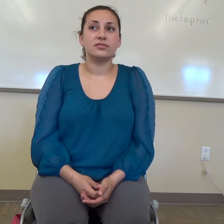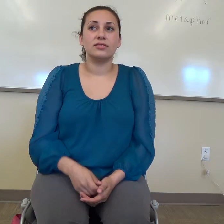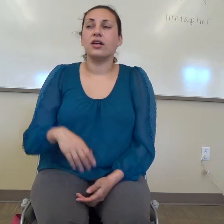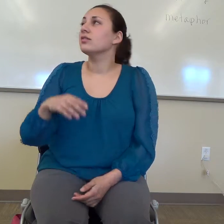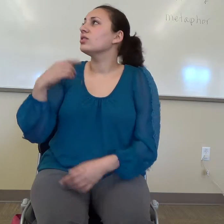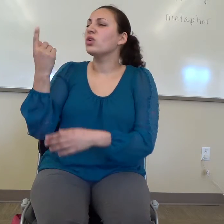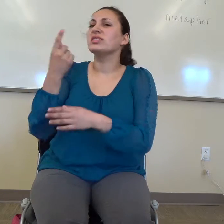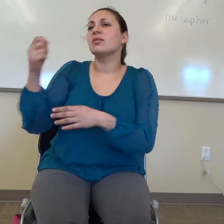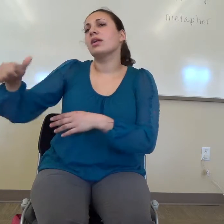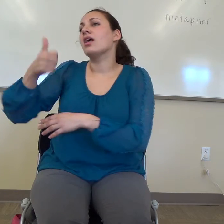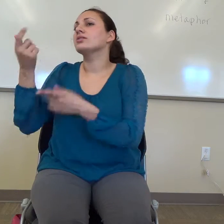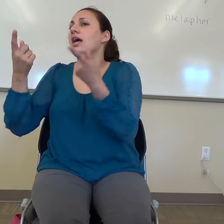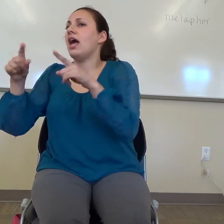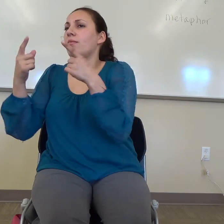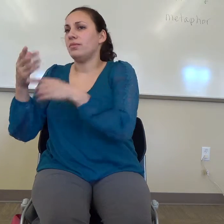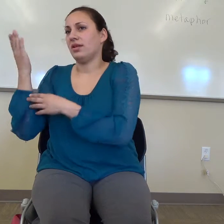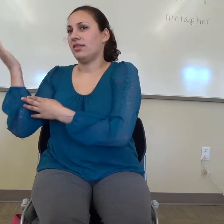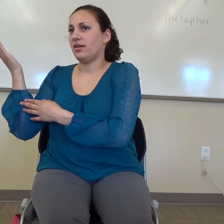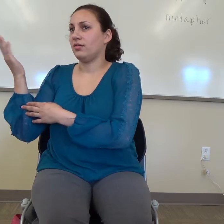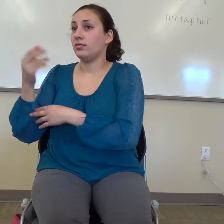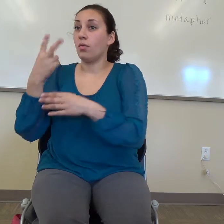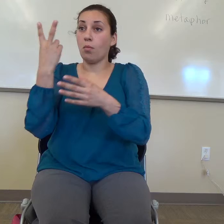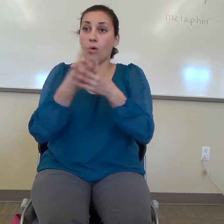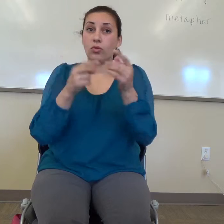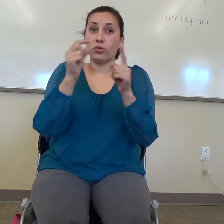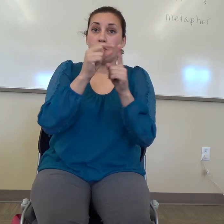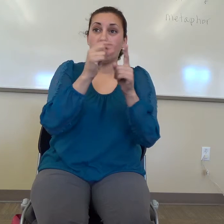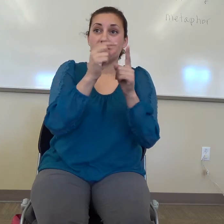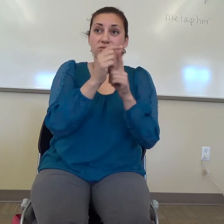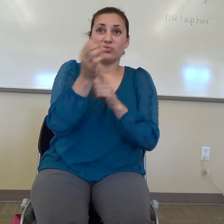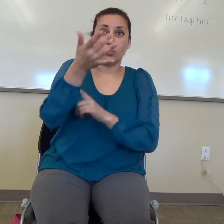here. Both of these, ridiculously and critically.